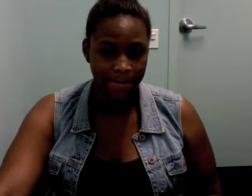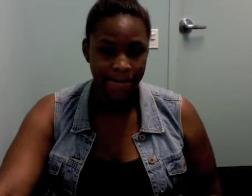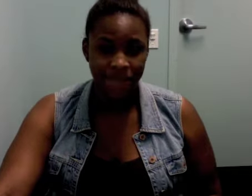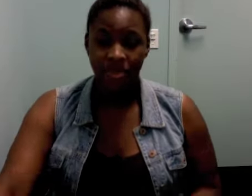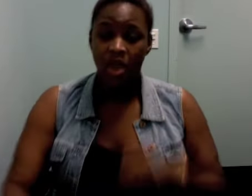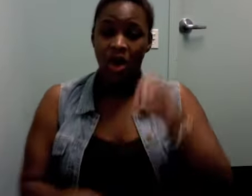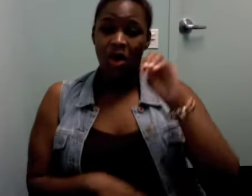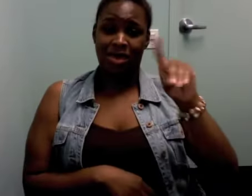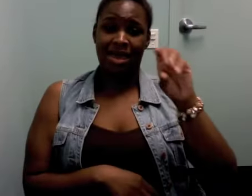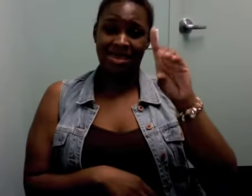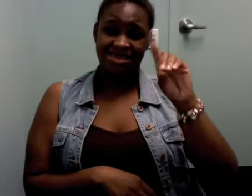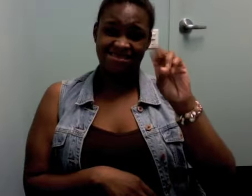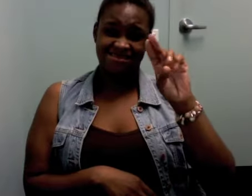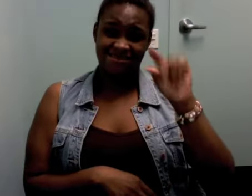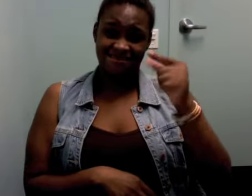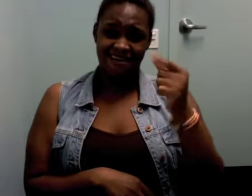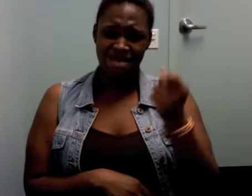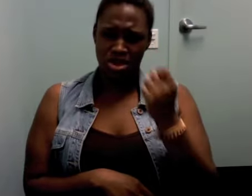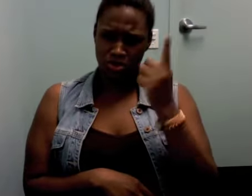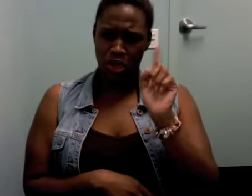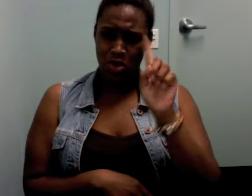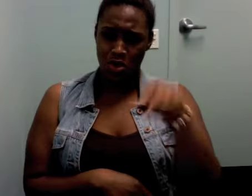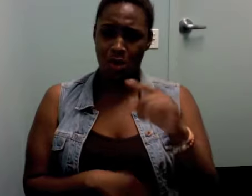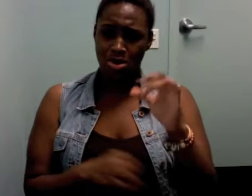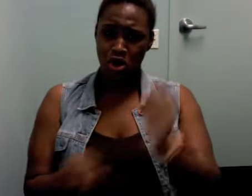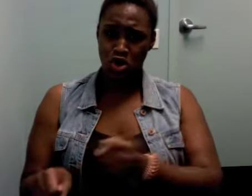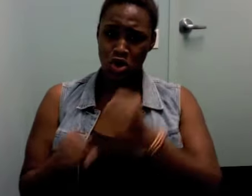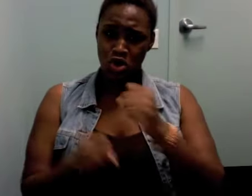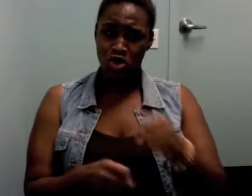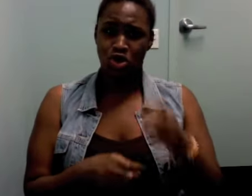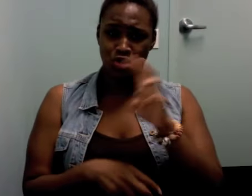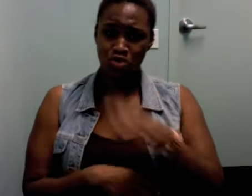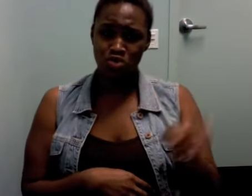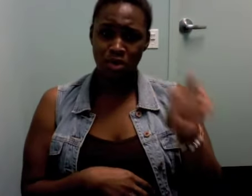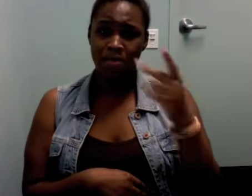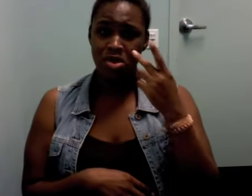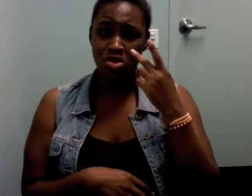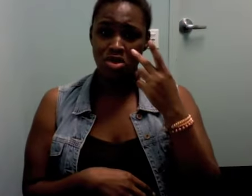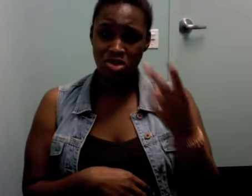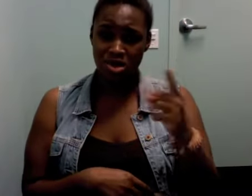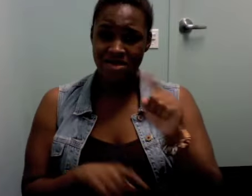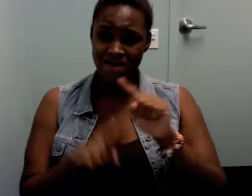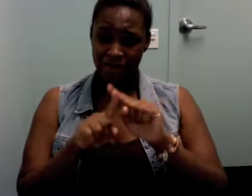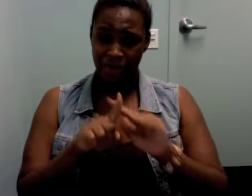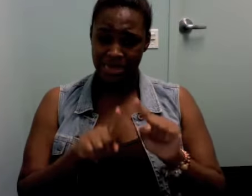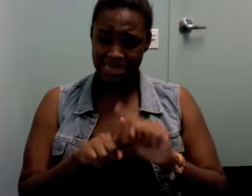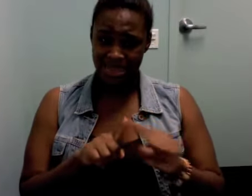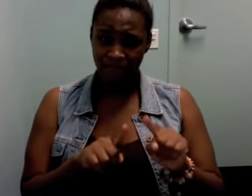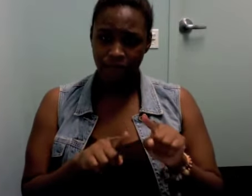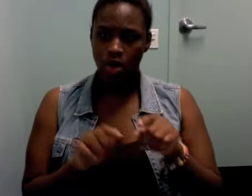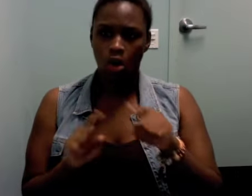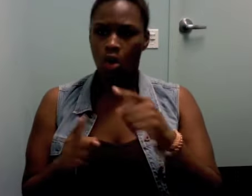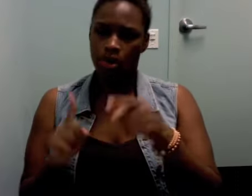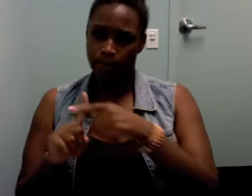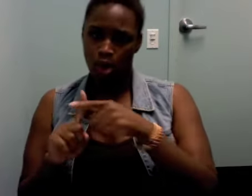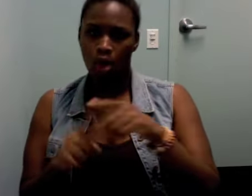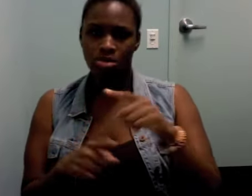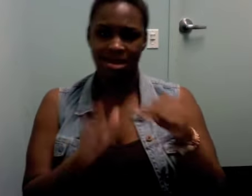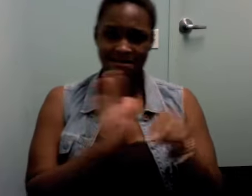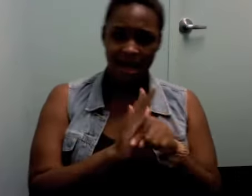All right, Doug, I understand you're going to be going on a canoe trip, and you're looking for different types of, looking at the pros and cons of different boats and the layups of the hulls.